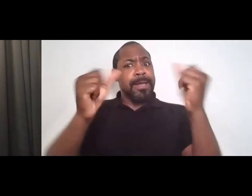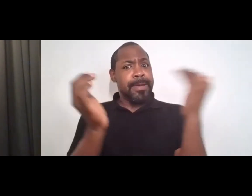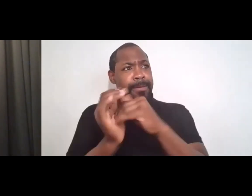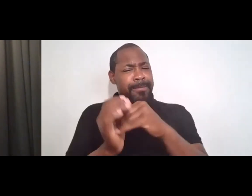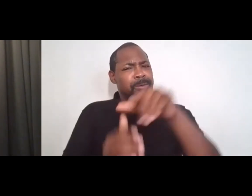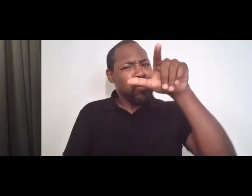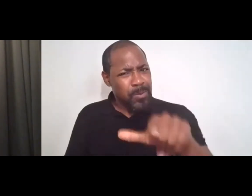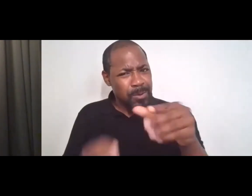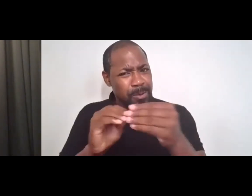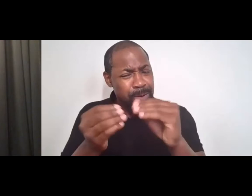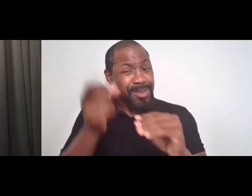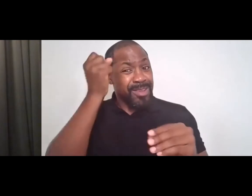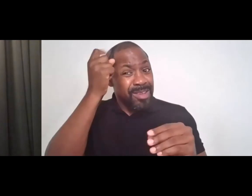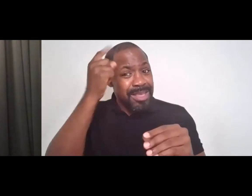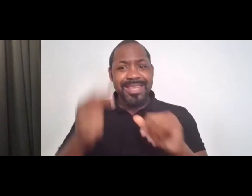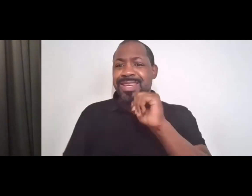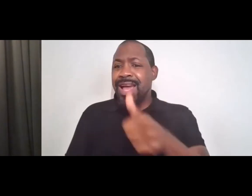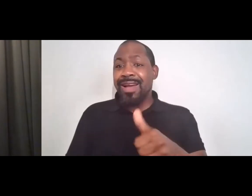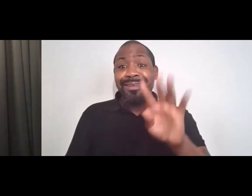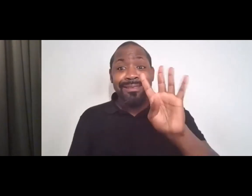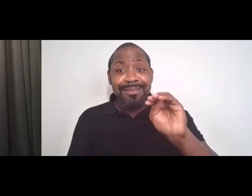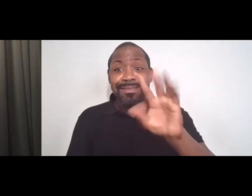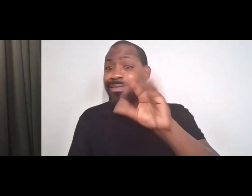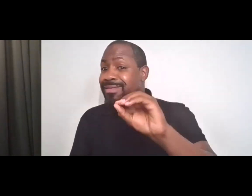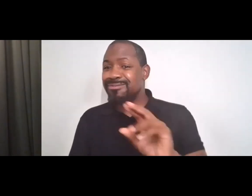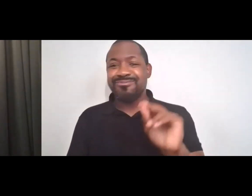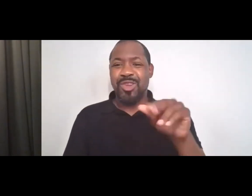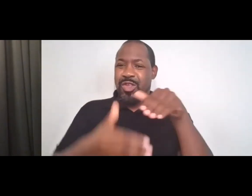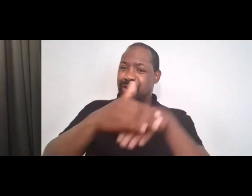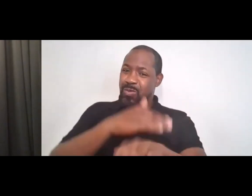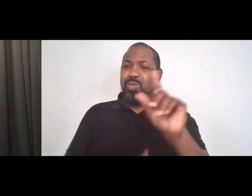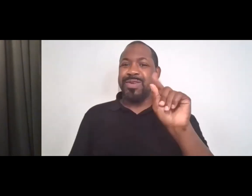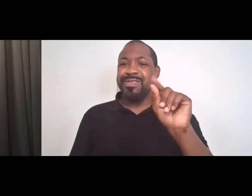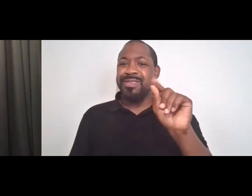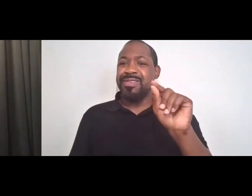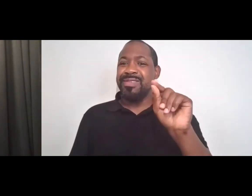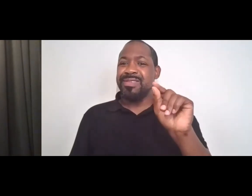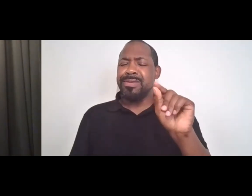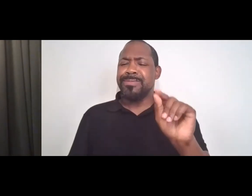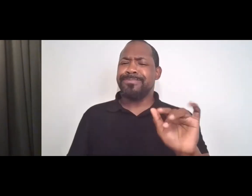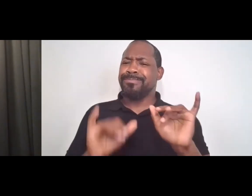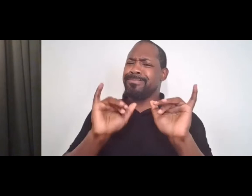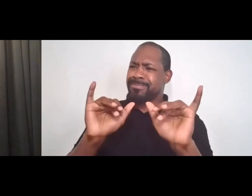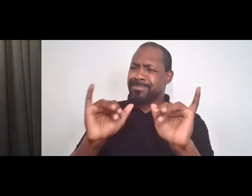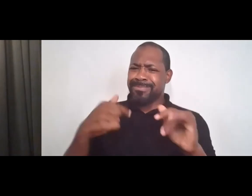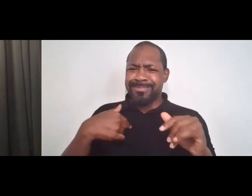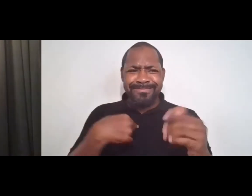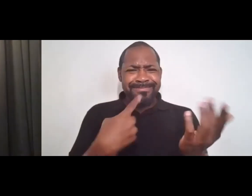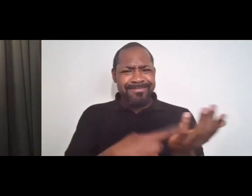VRI, and we did it more than once, and it was always low turnout. I mean, not even 40 or 50